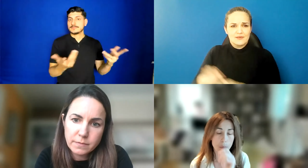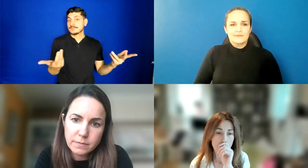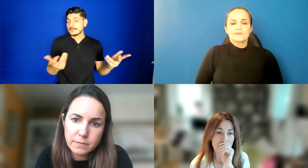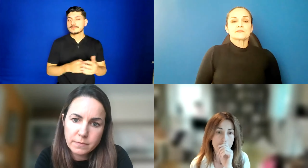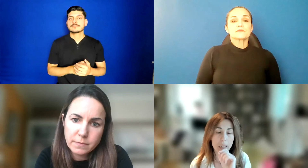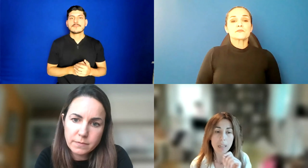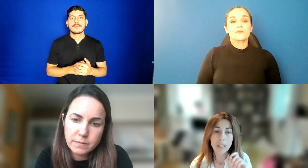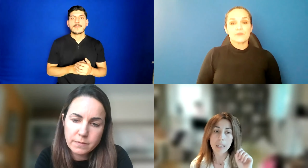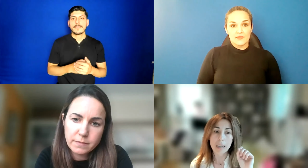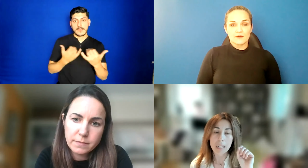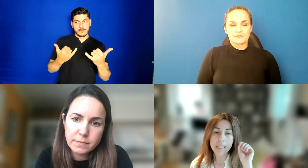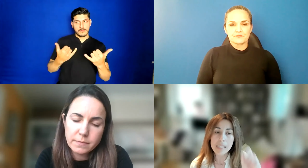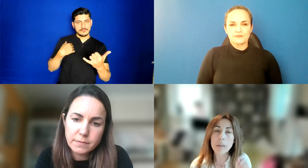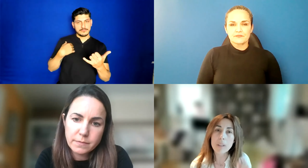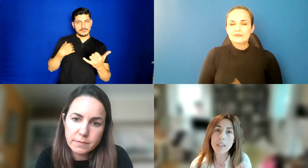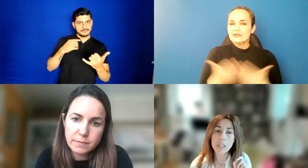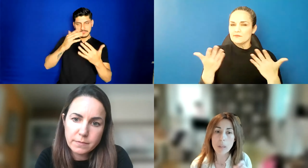everybody.